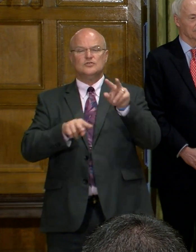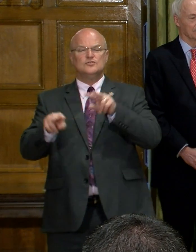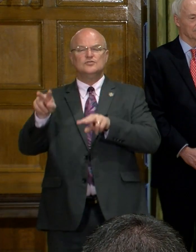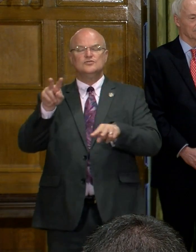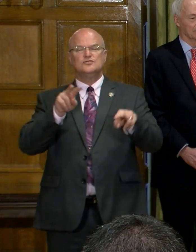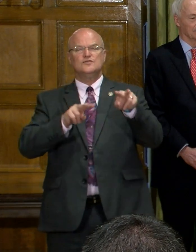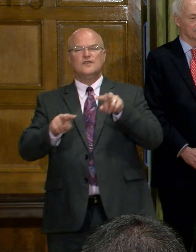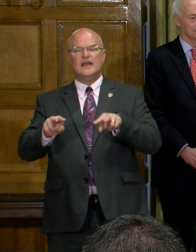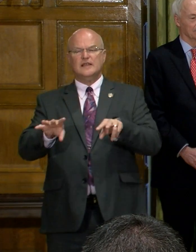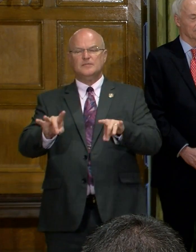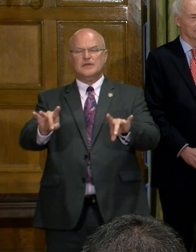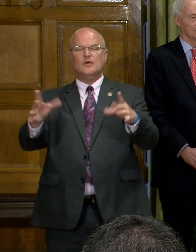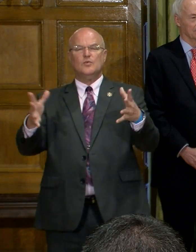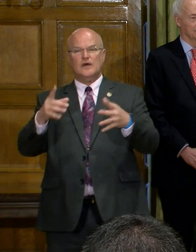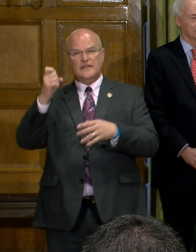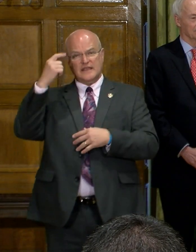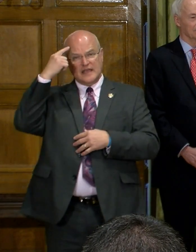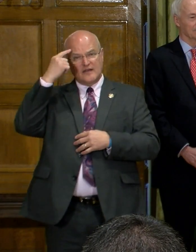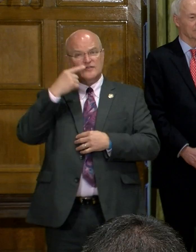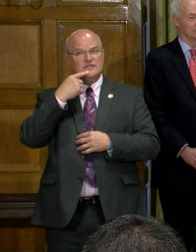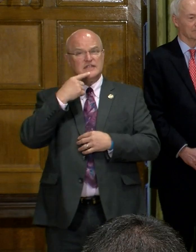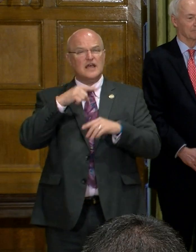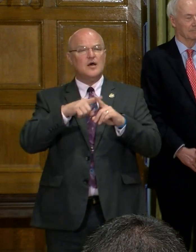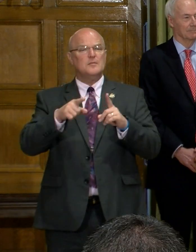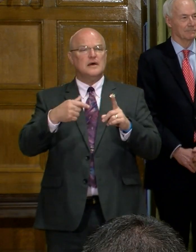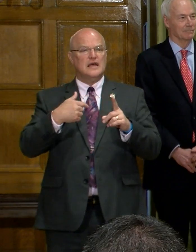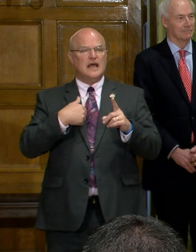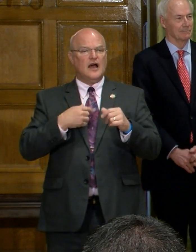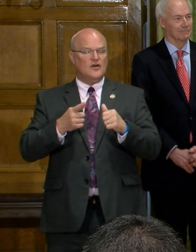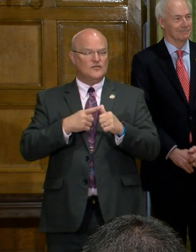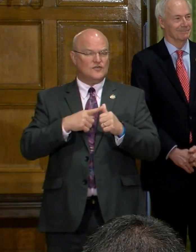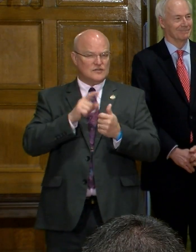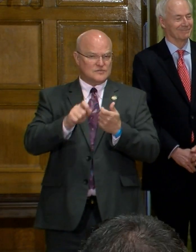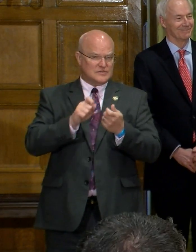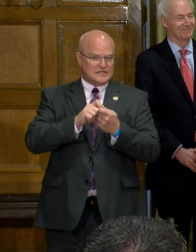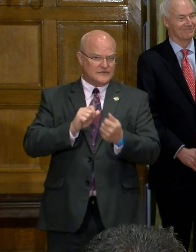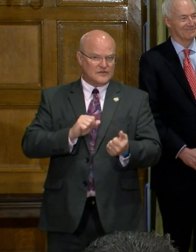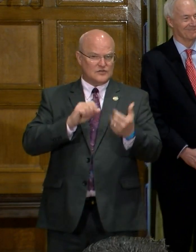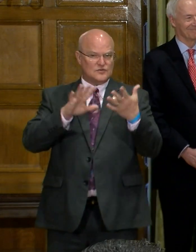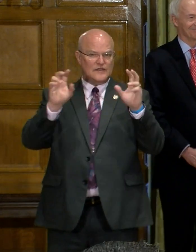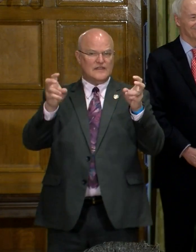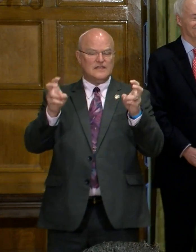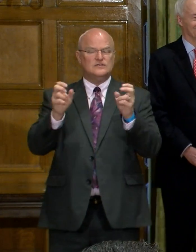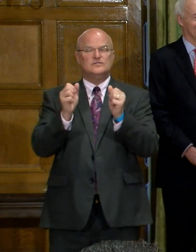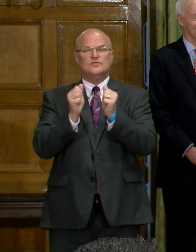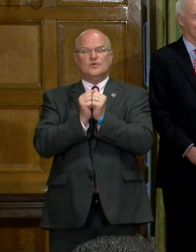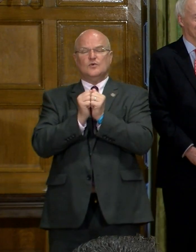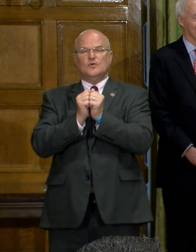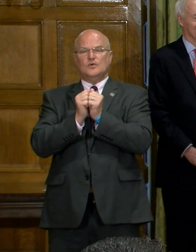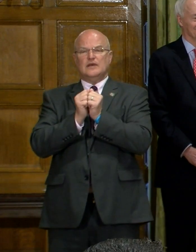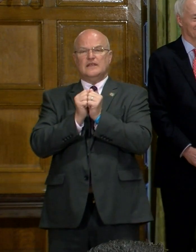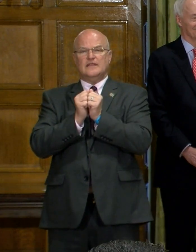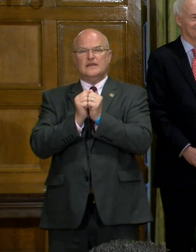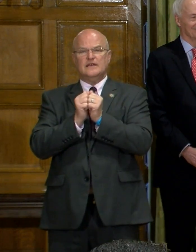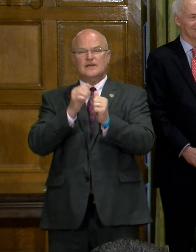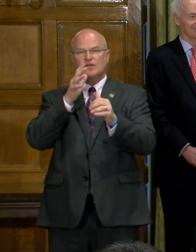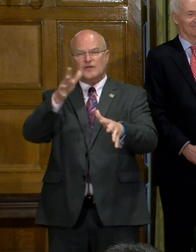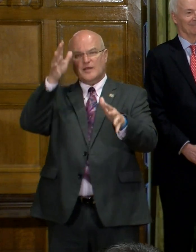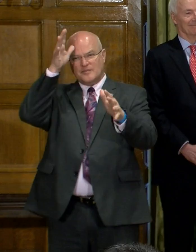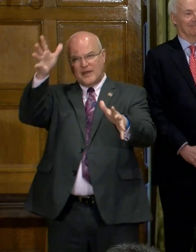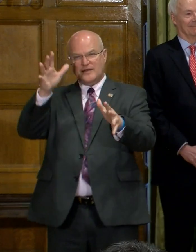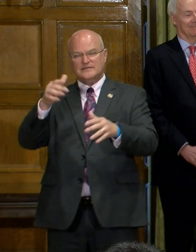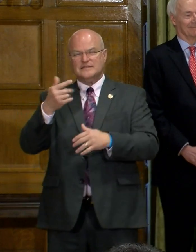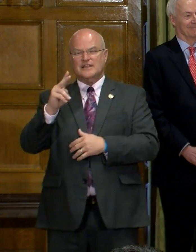surveillance, picking up on what the governor said, but I'll first specifically address the issue with grandparents